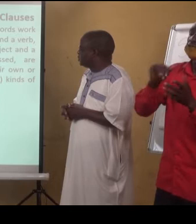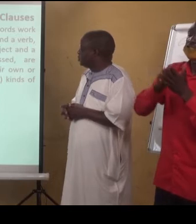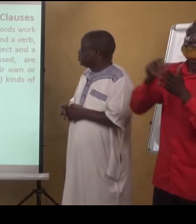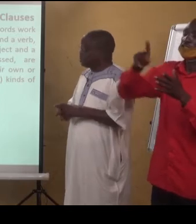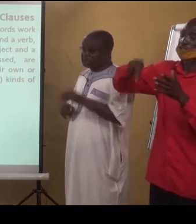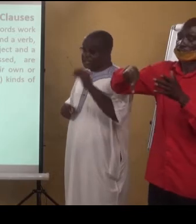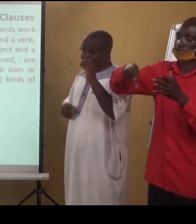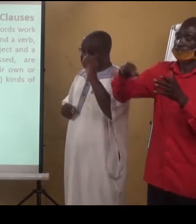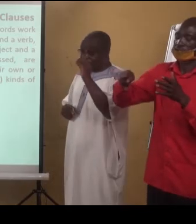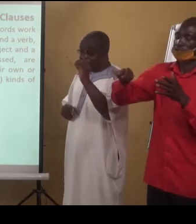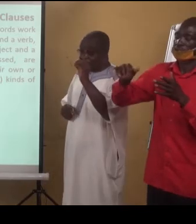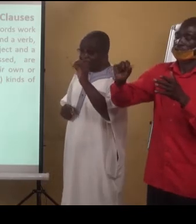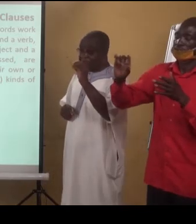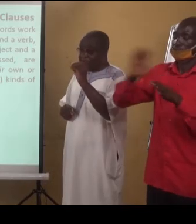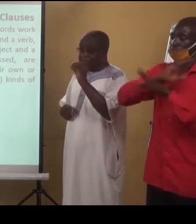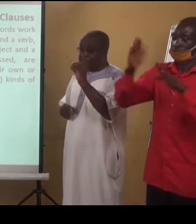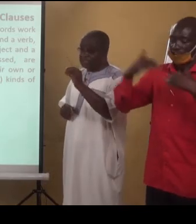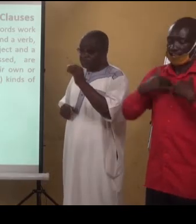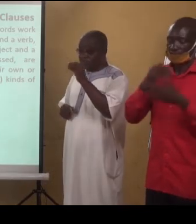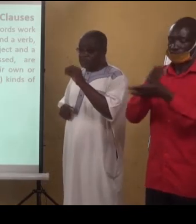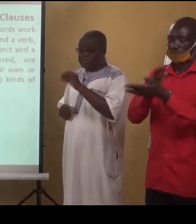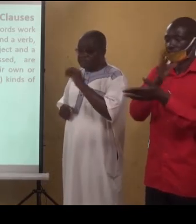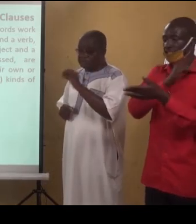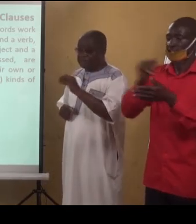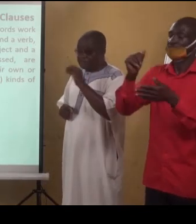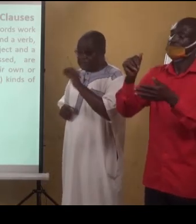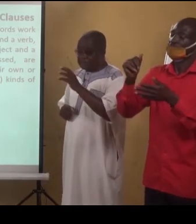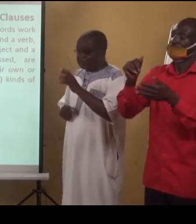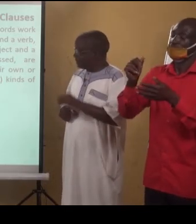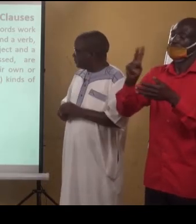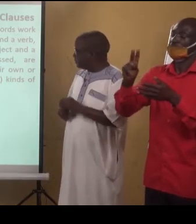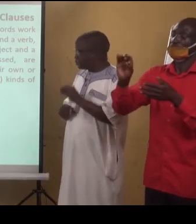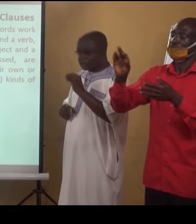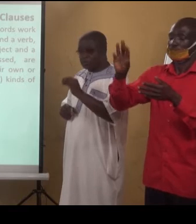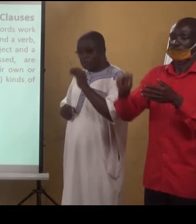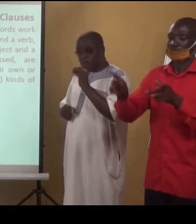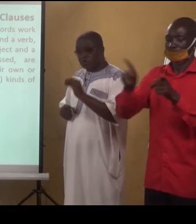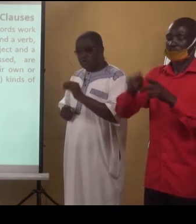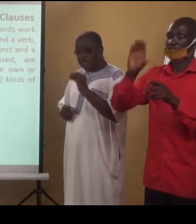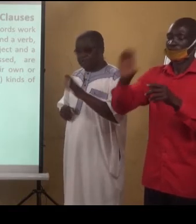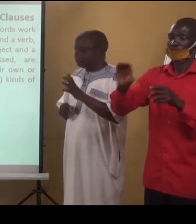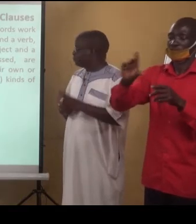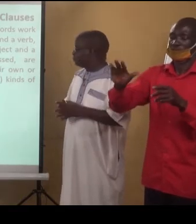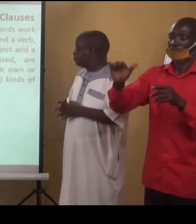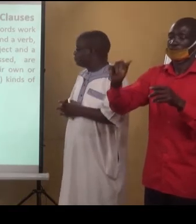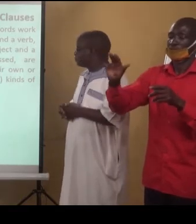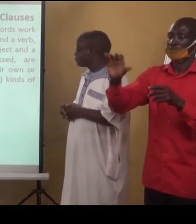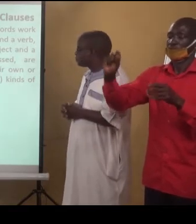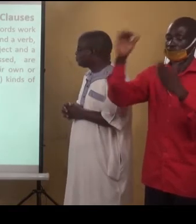about, because there are 5 different types of clauses and we want to identify these so that you all know them.